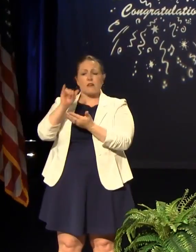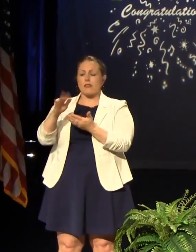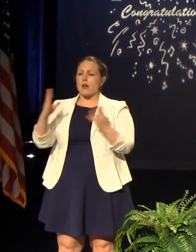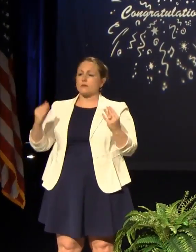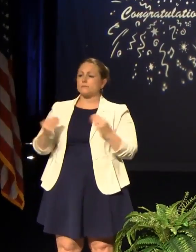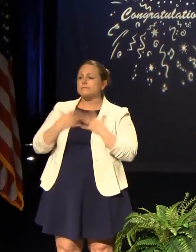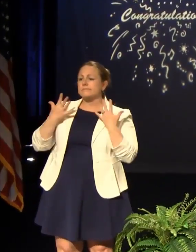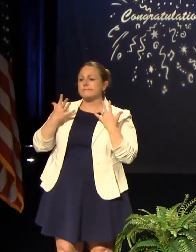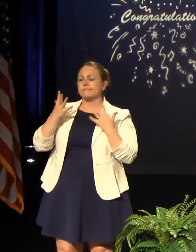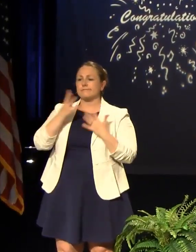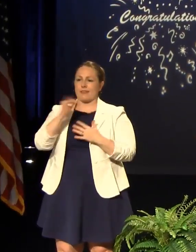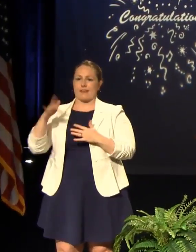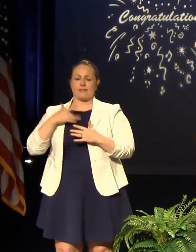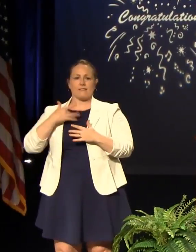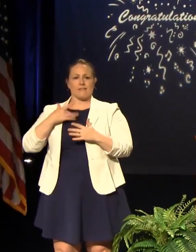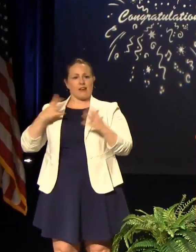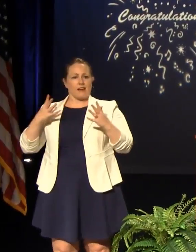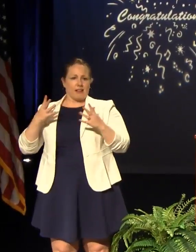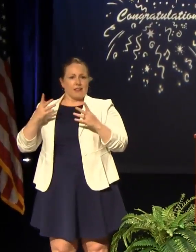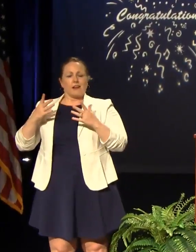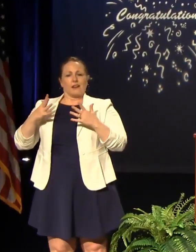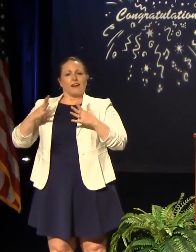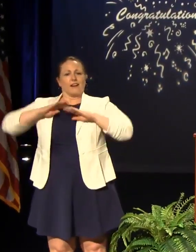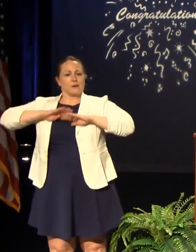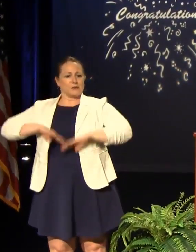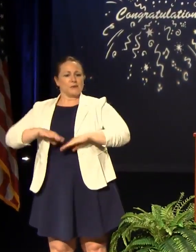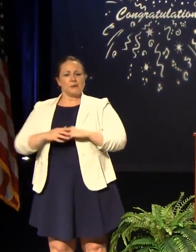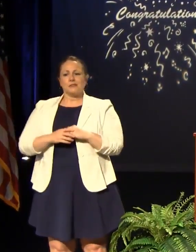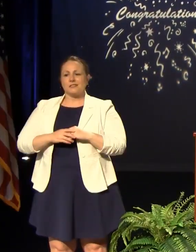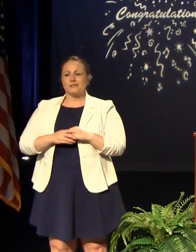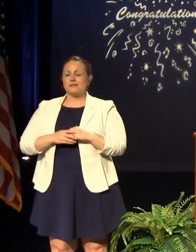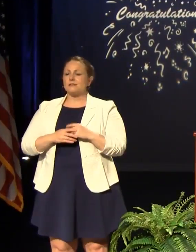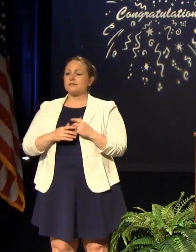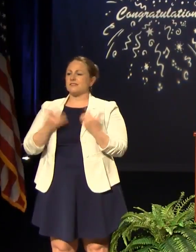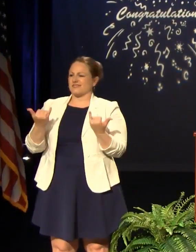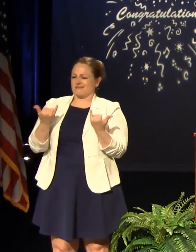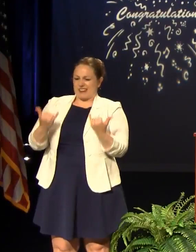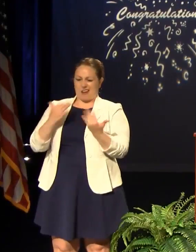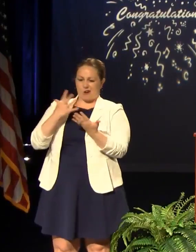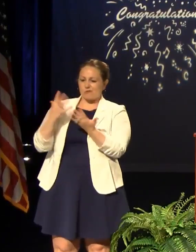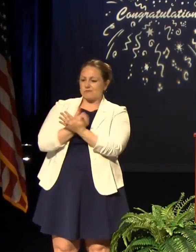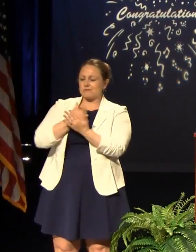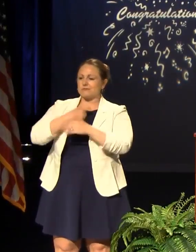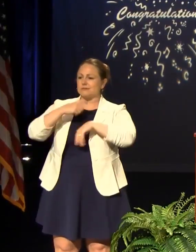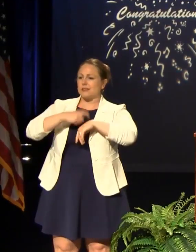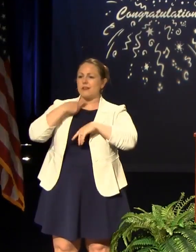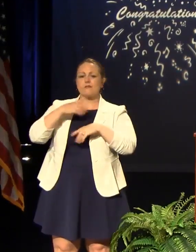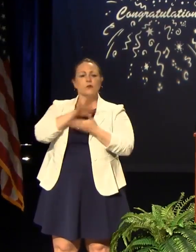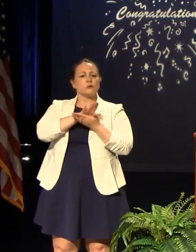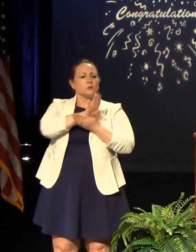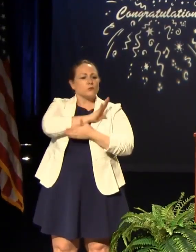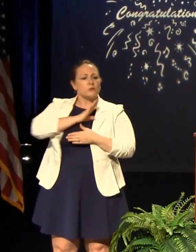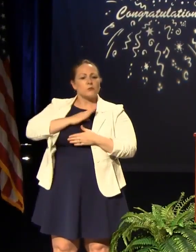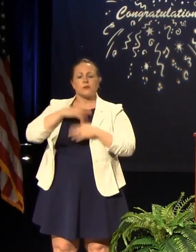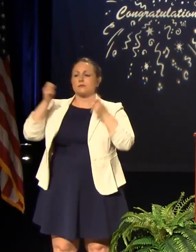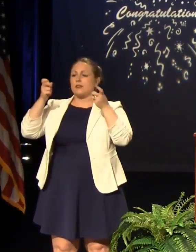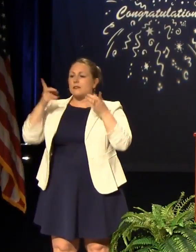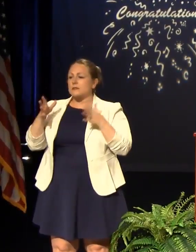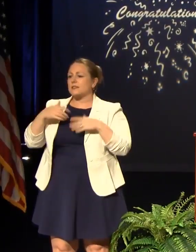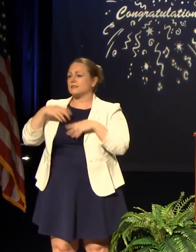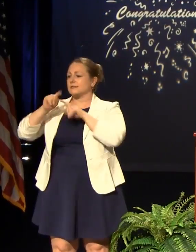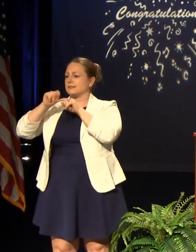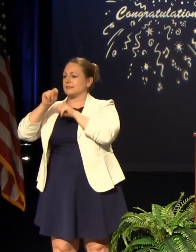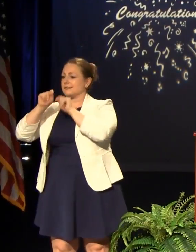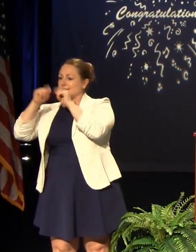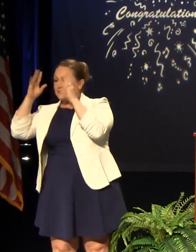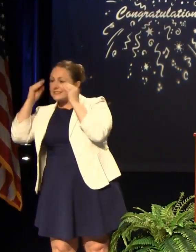event. This is a time when we as school board members, administrators, teachers, support staff,